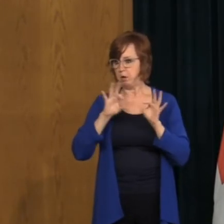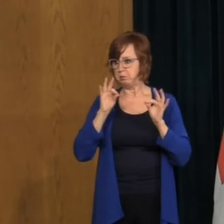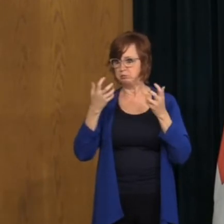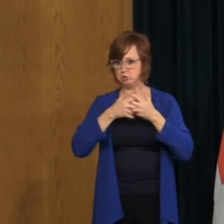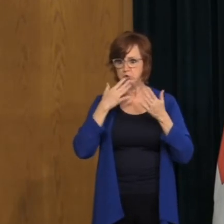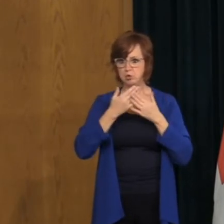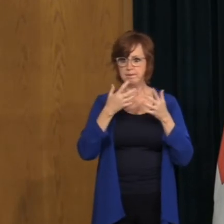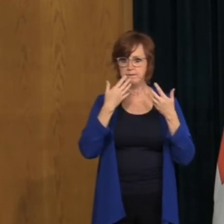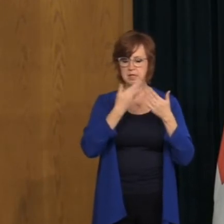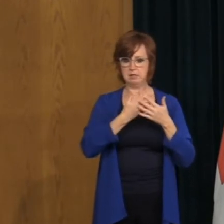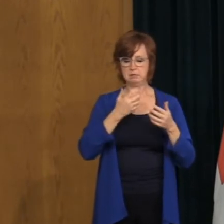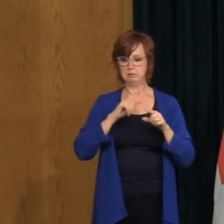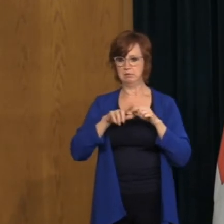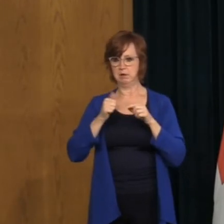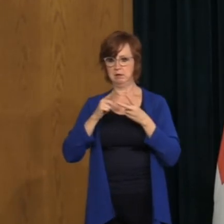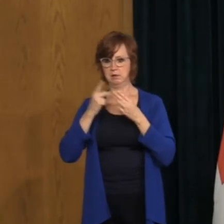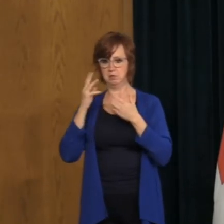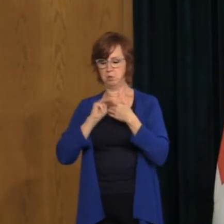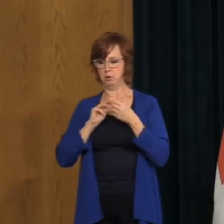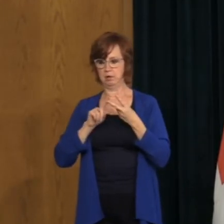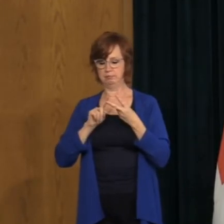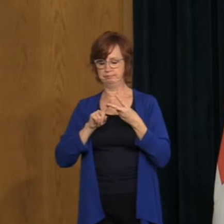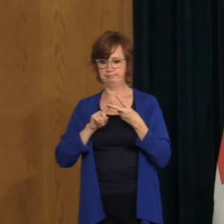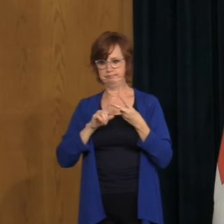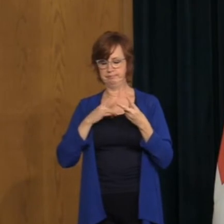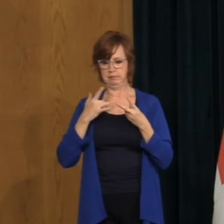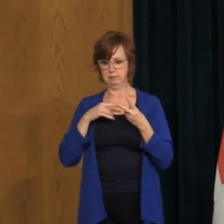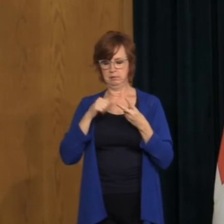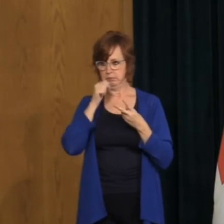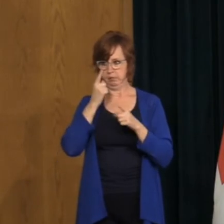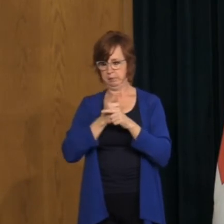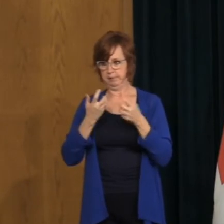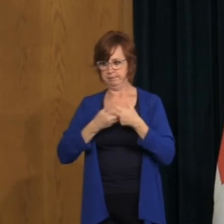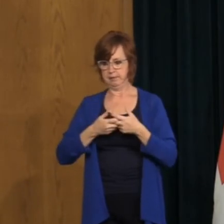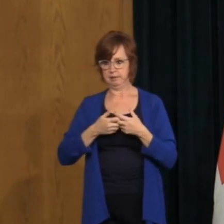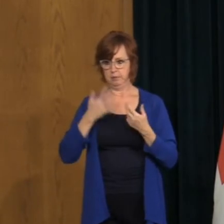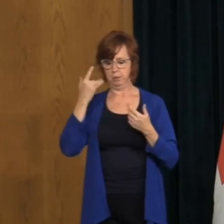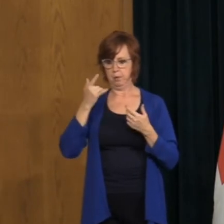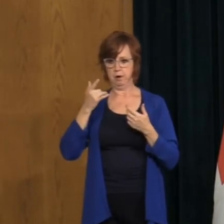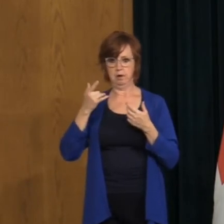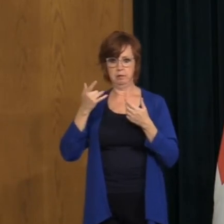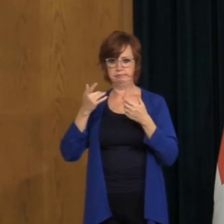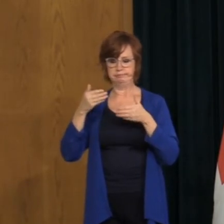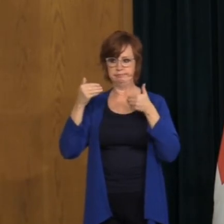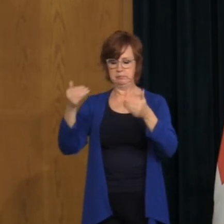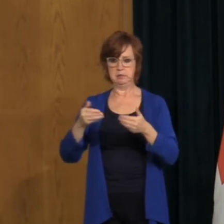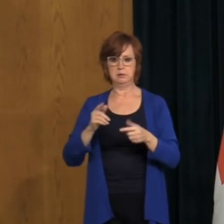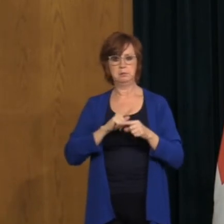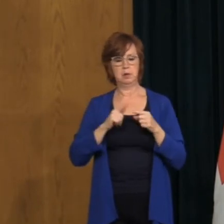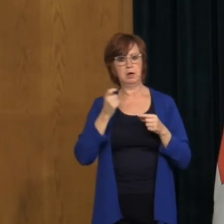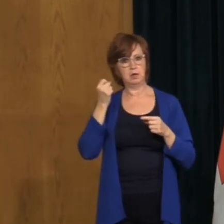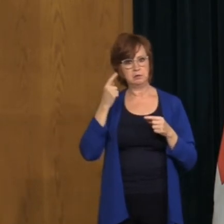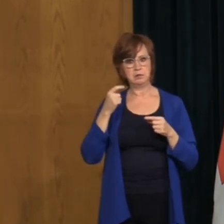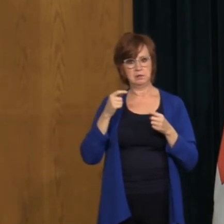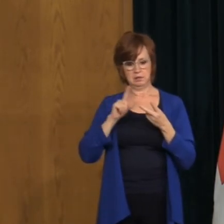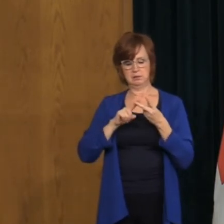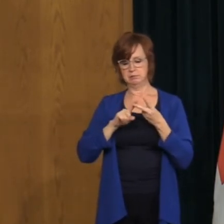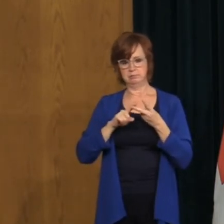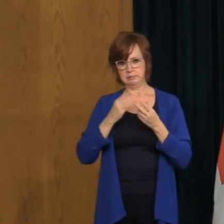really probably likely won't be discussed a whole big bunch in the days ahead, as they aren't addressing what they set out to address.